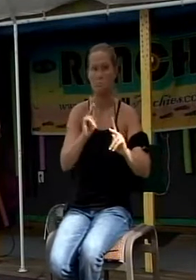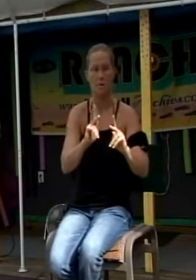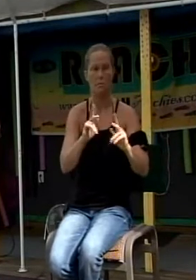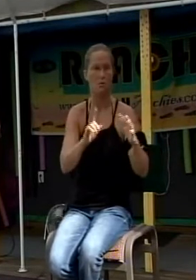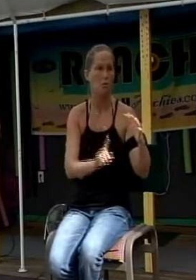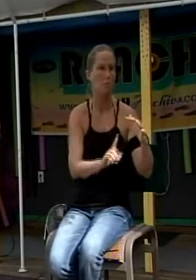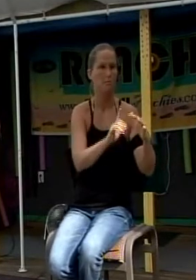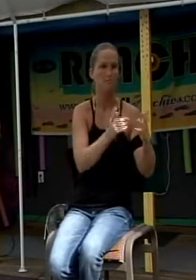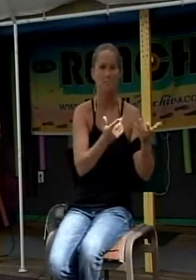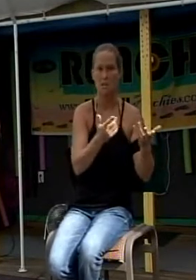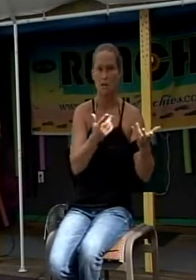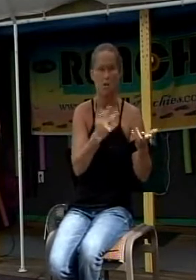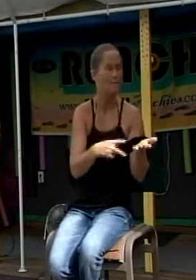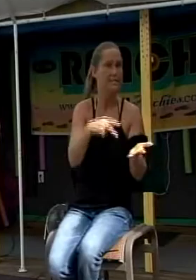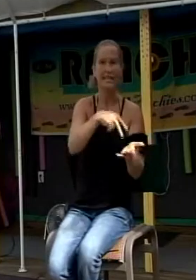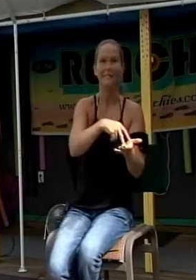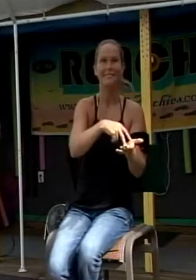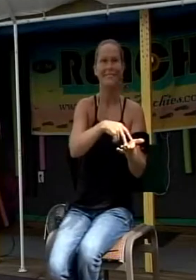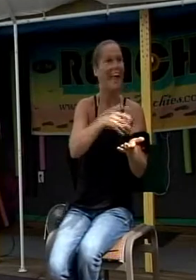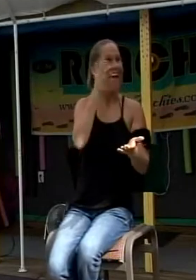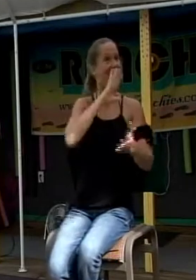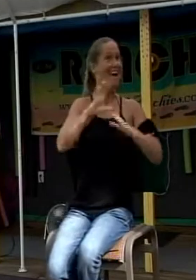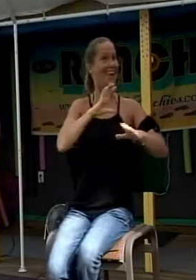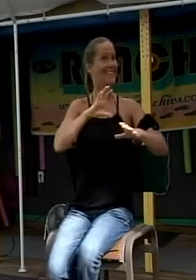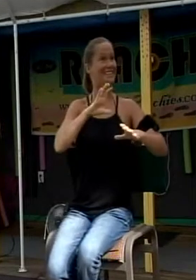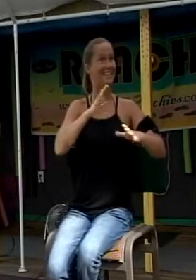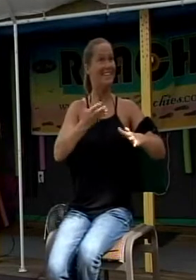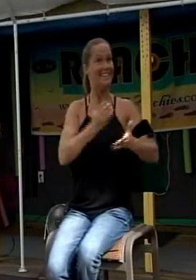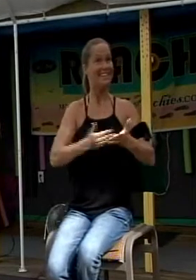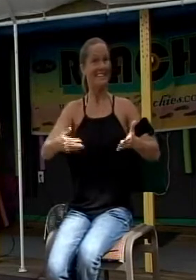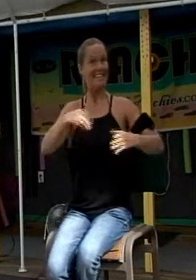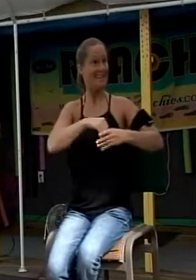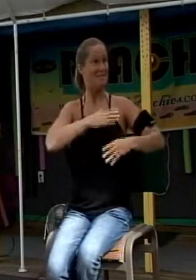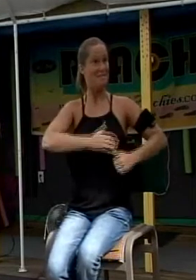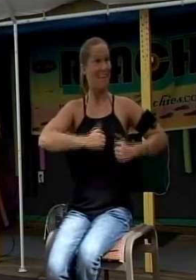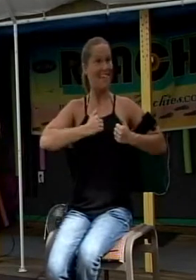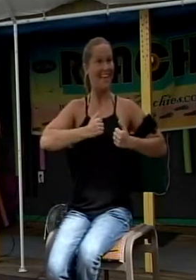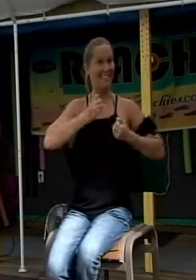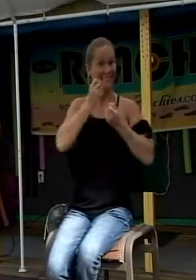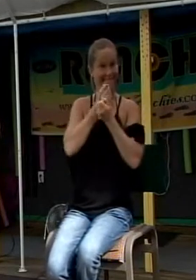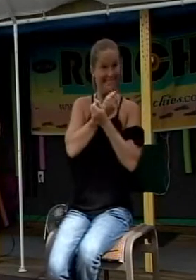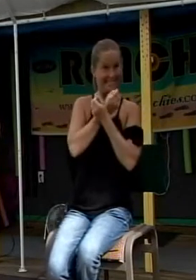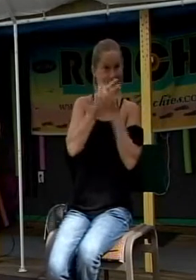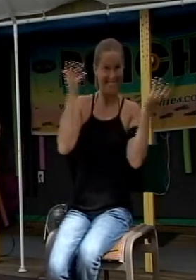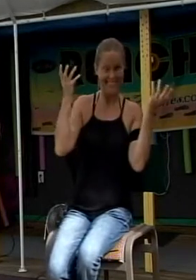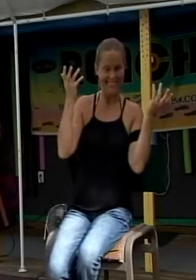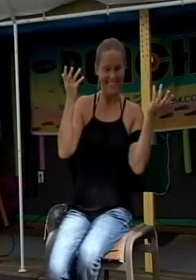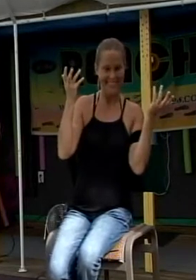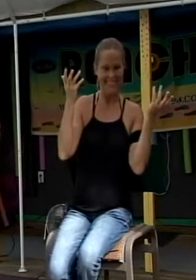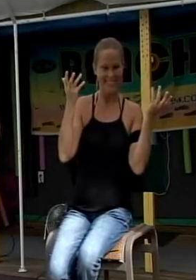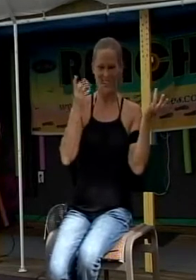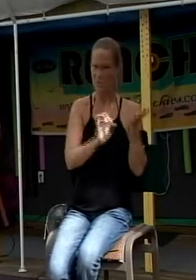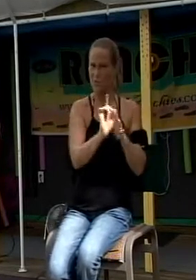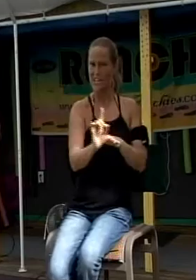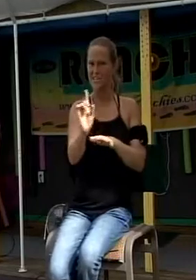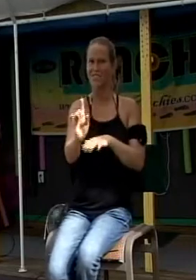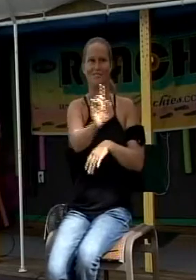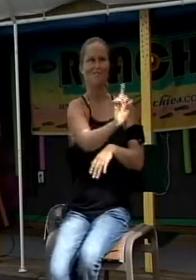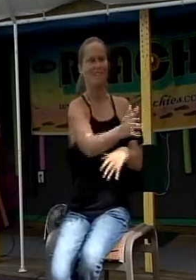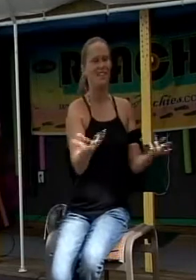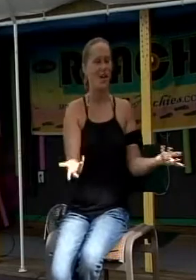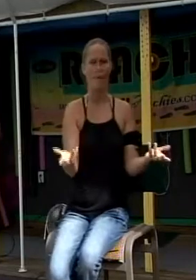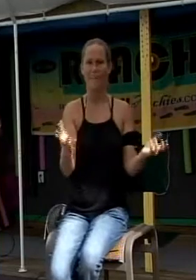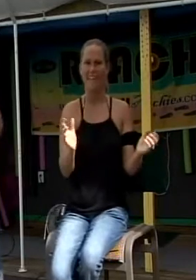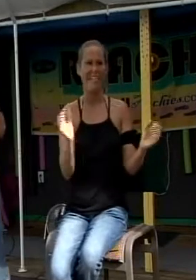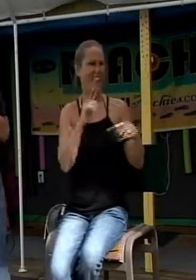was a bunch of believers sharing what God was doing in their midst. And that's how he grew the family. So time out for the trip